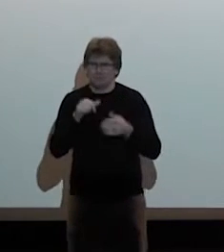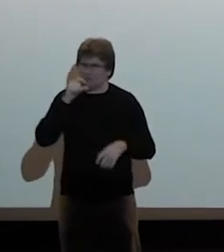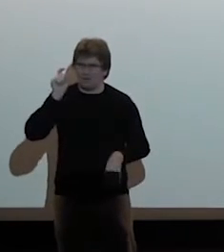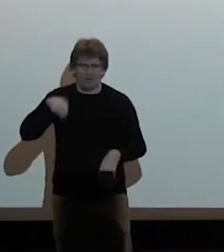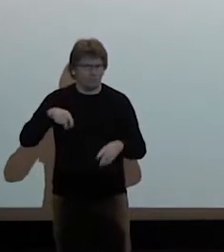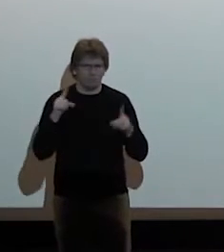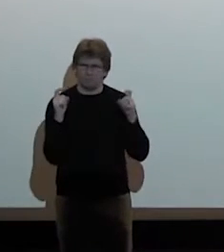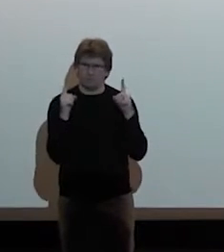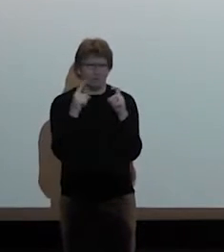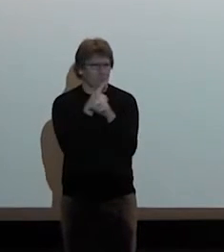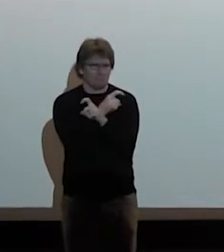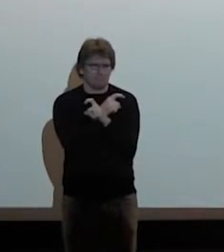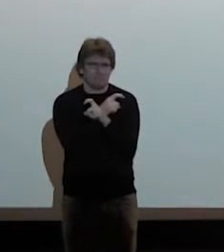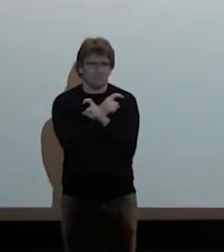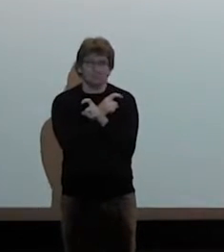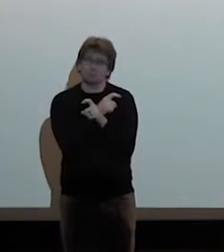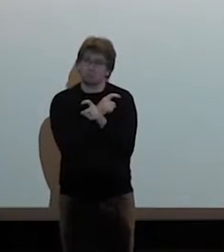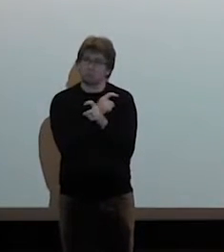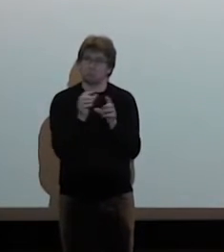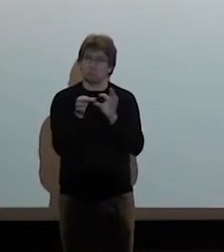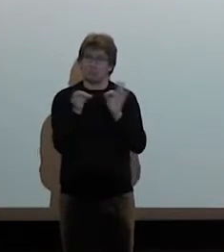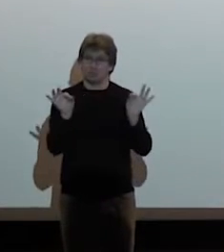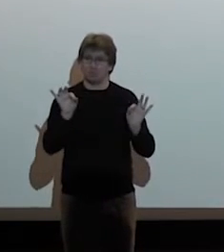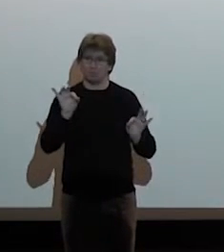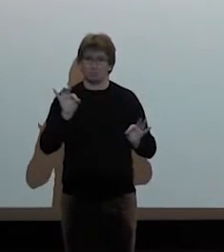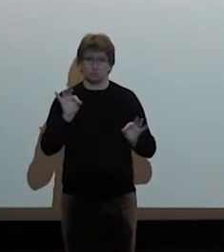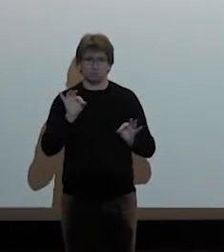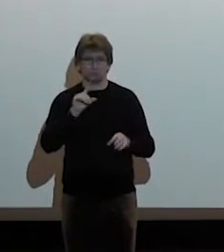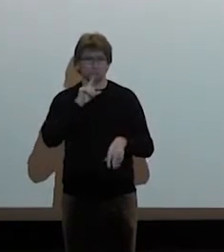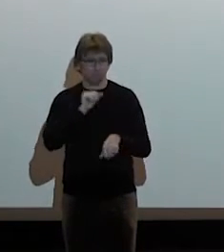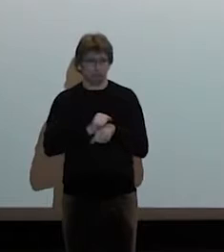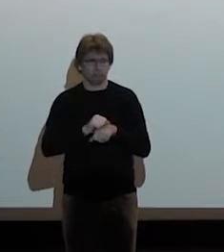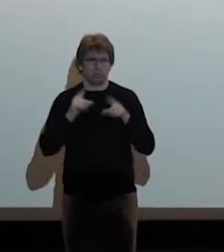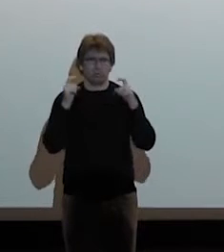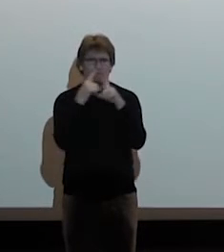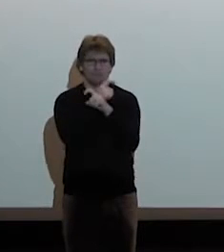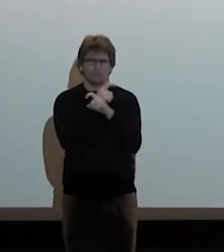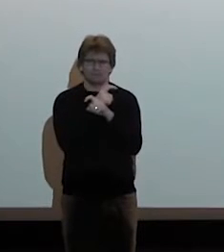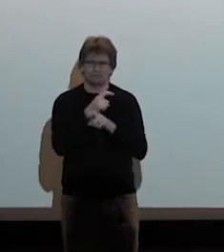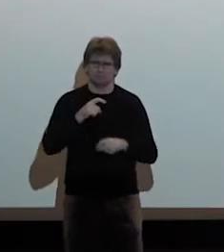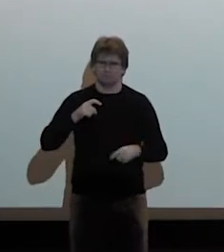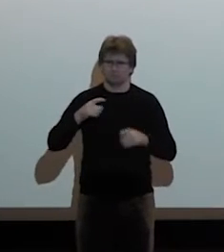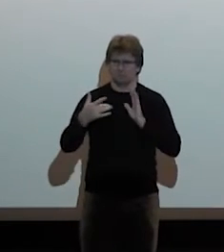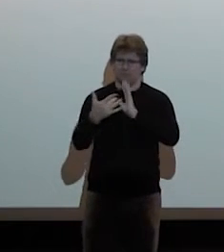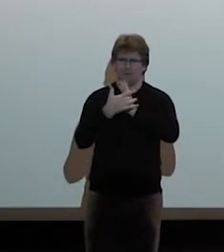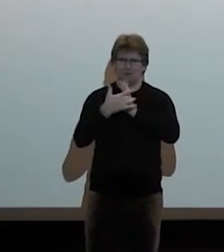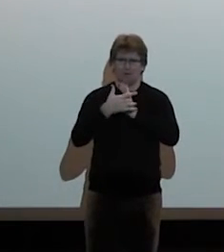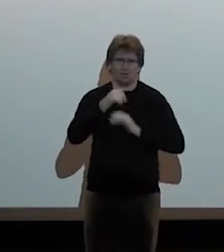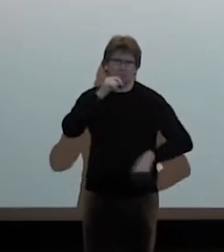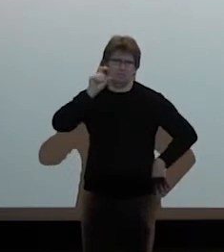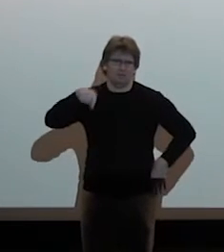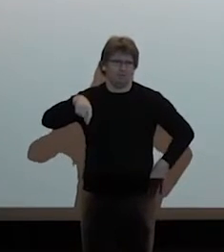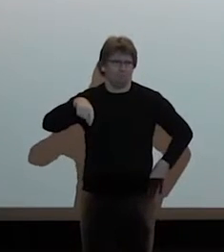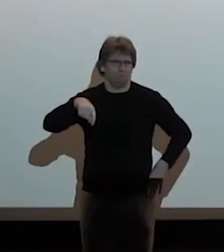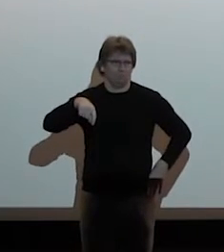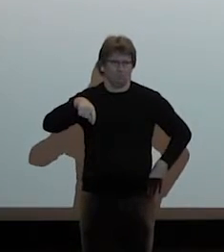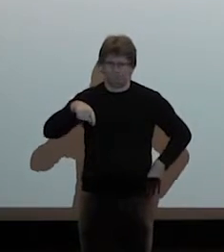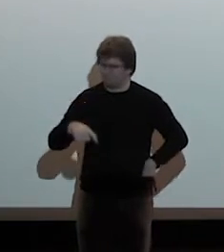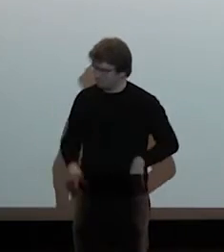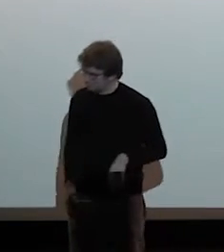more fluidity, more efficiency. It can be complex, such as language is complex, but it doesn't